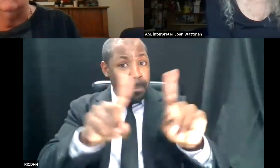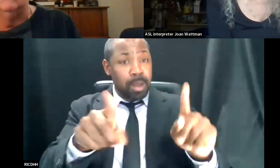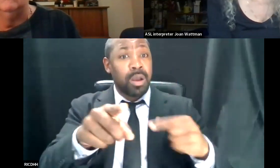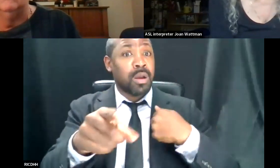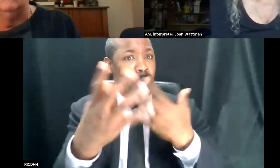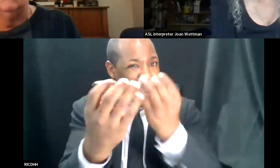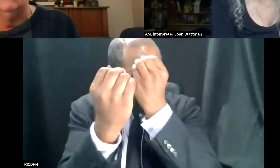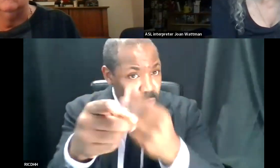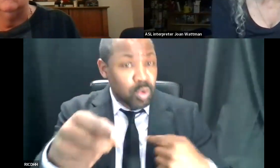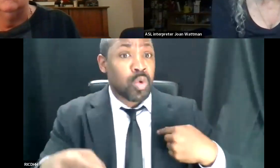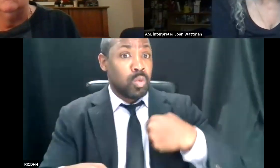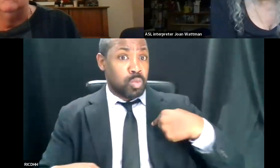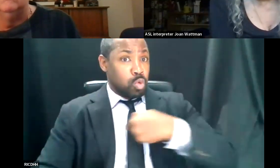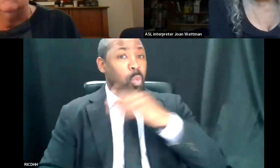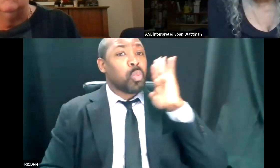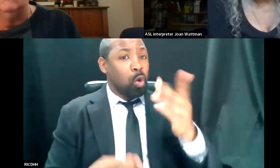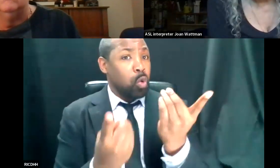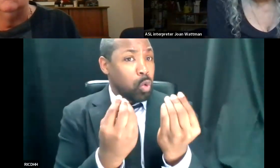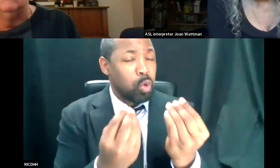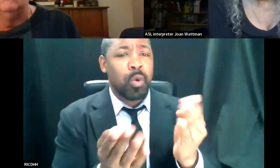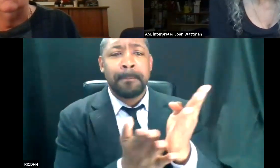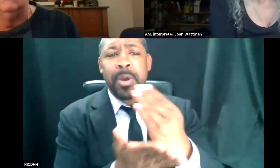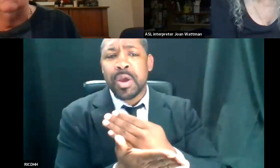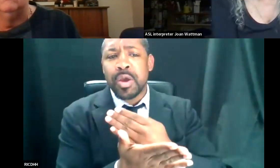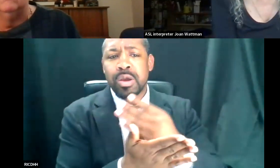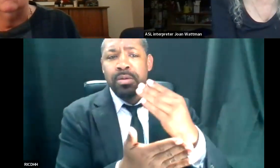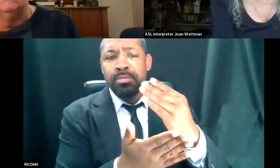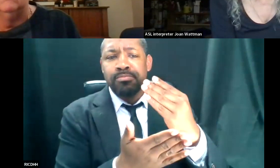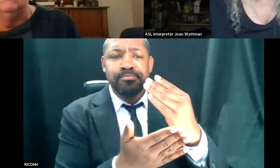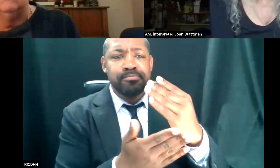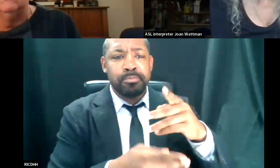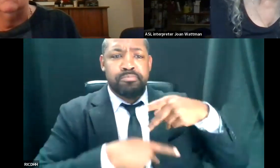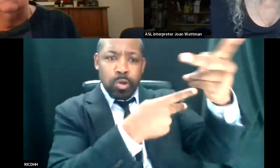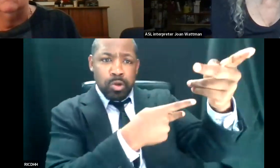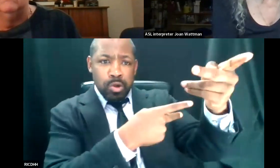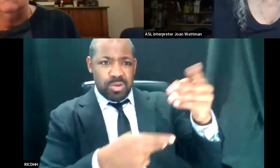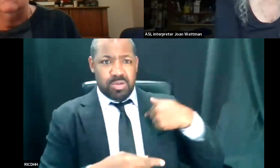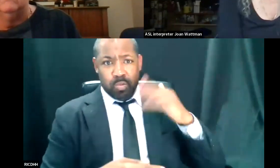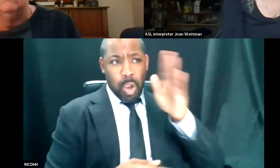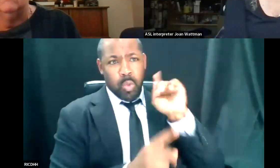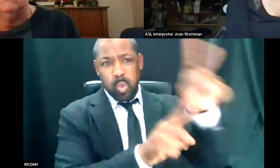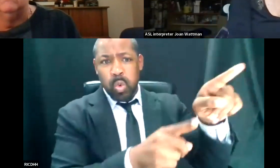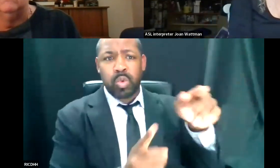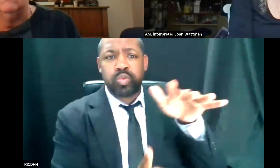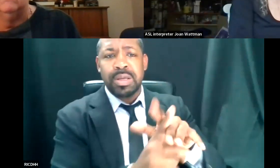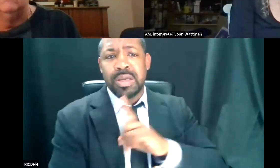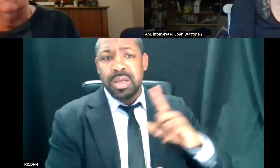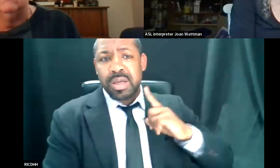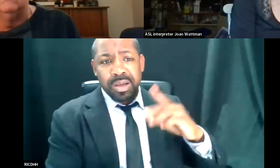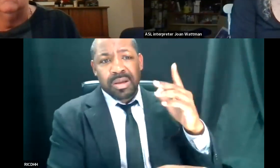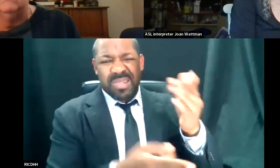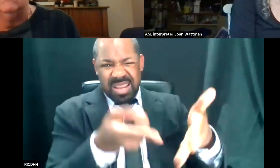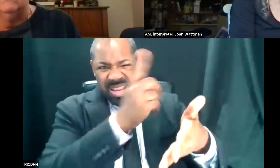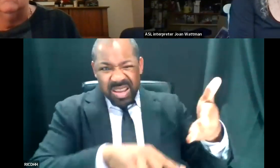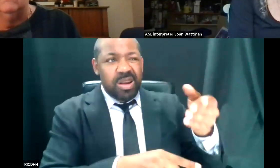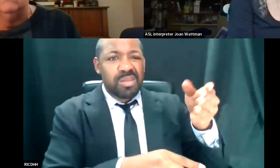The legislative session is wrapping up very soon because it's already spring. And I know that'll be the budget proposals